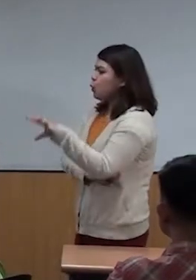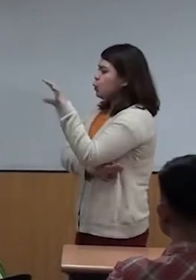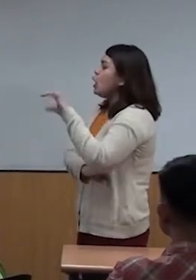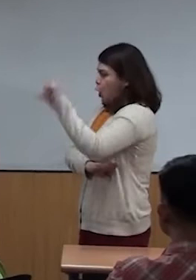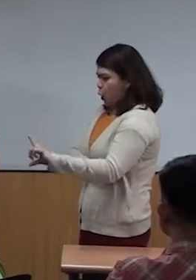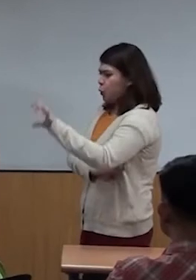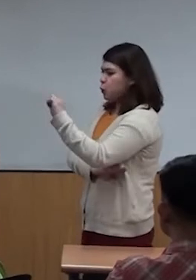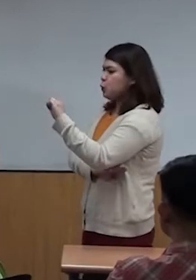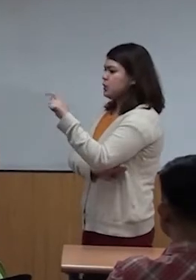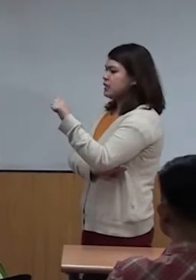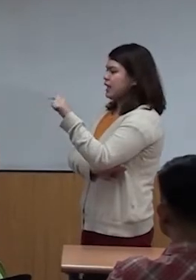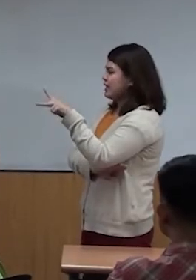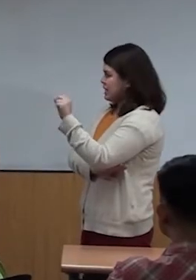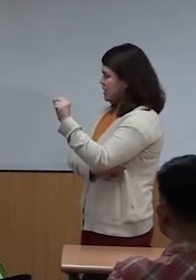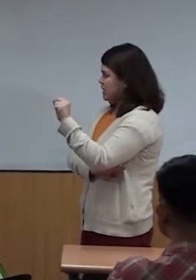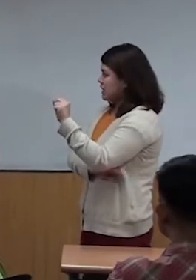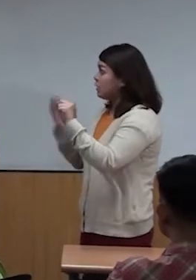low-stake. Low-stake.